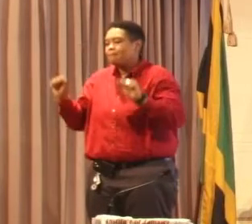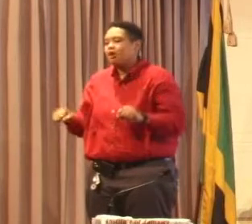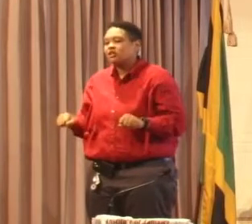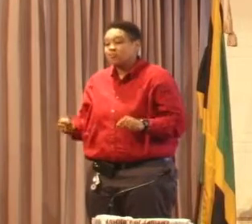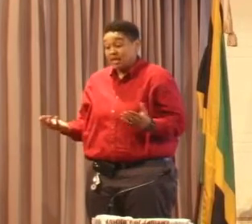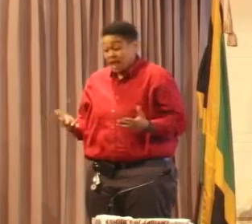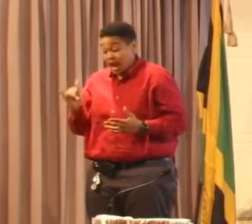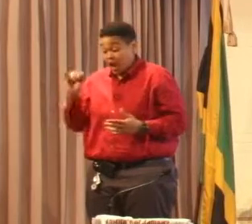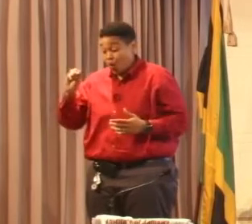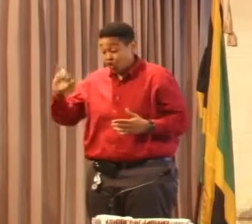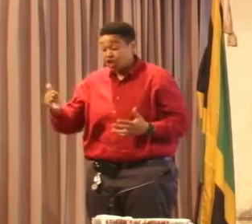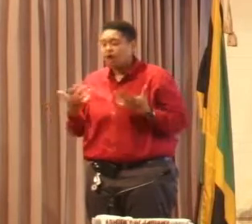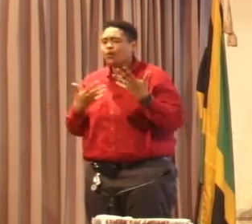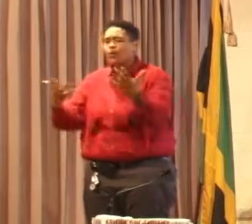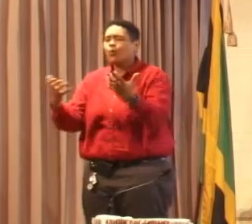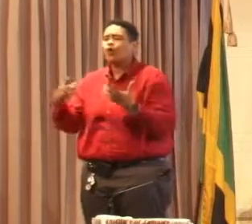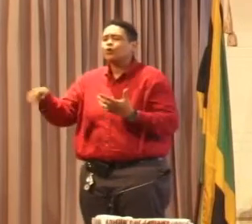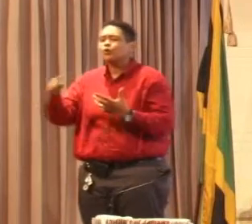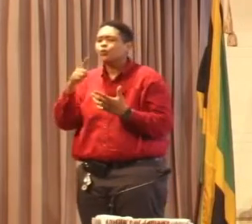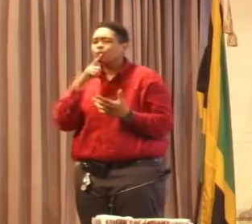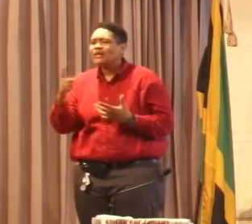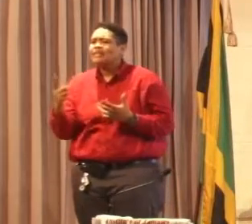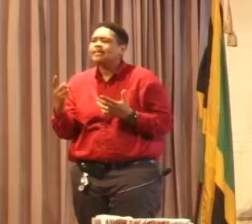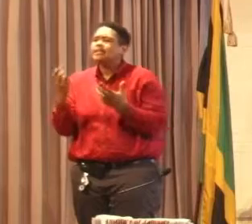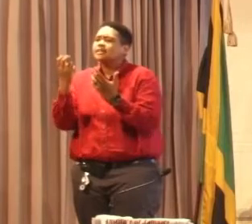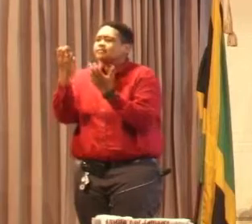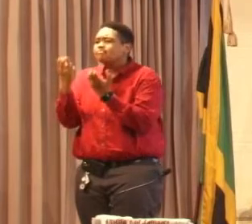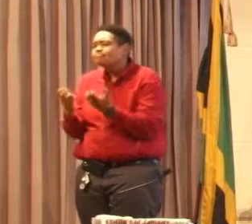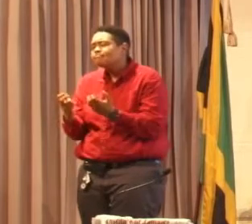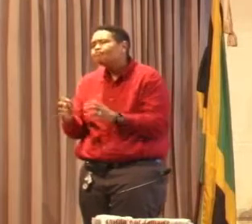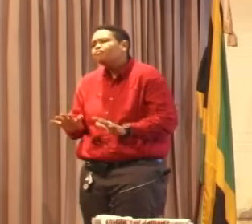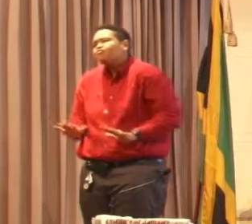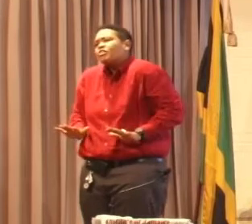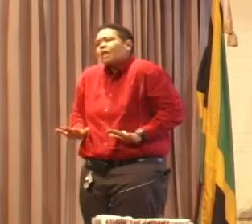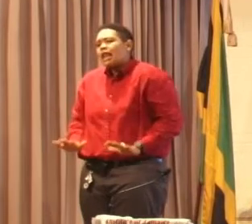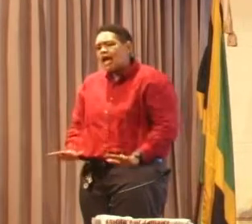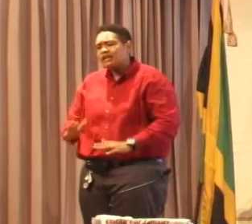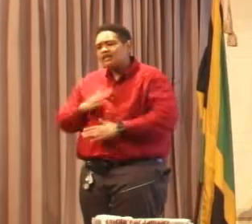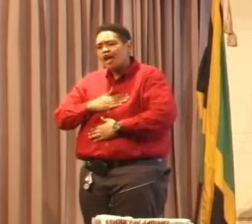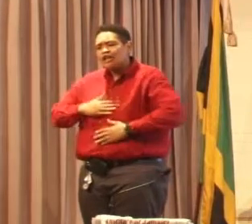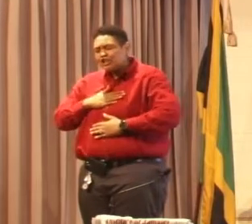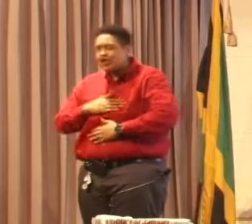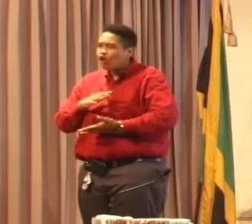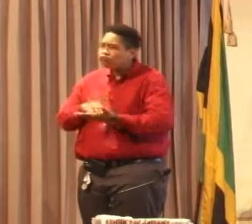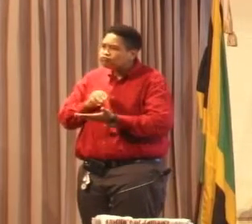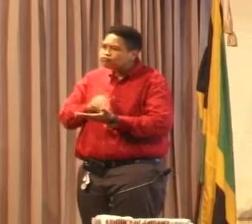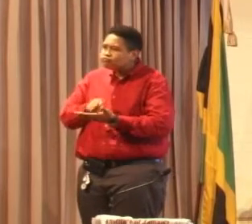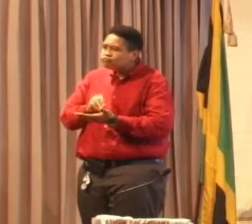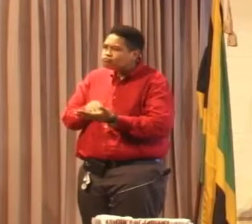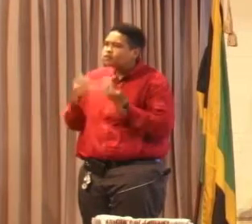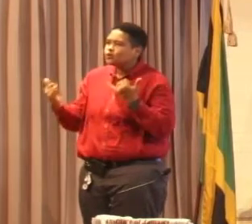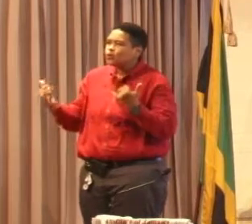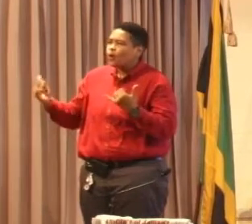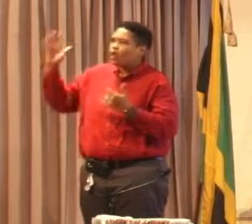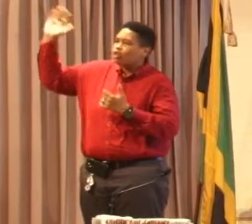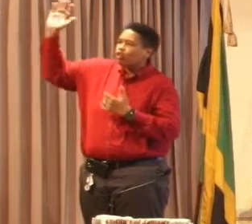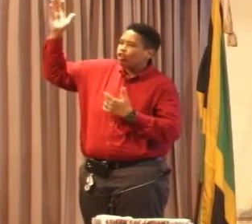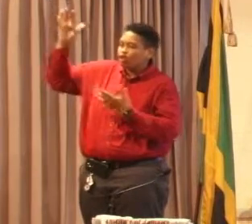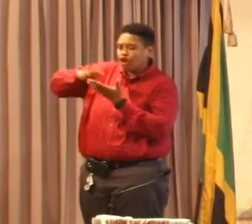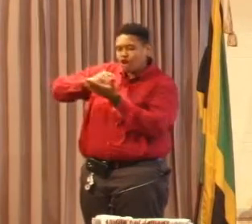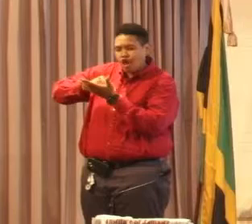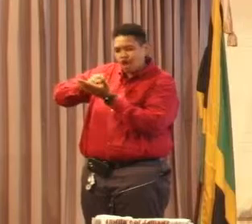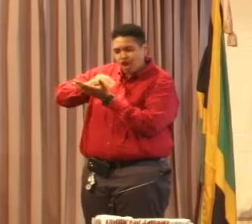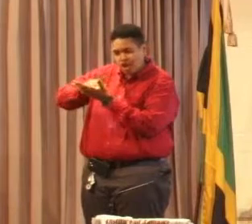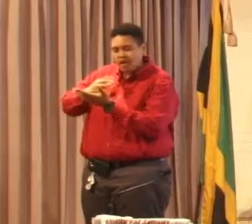IOJ want you to sit back, relax, enjoy, learn from today's exercise,